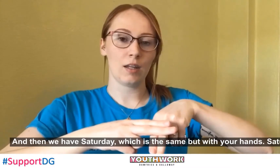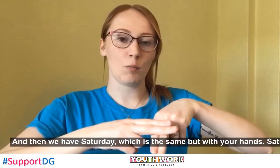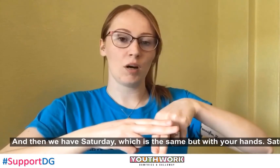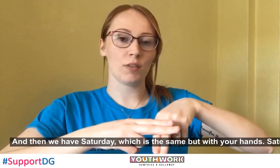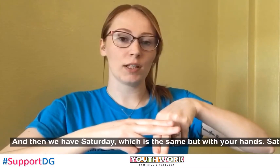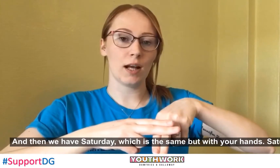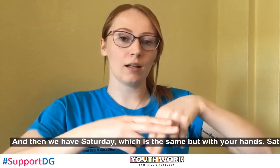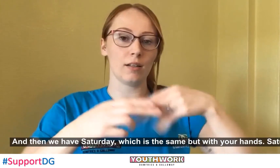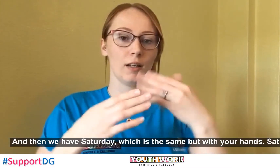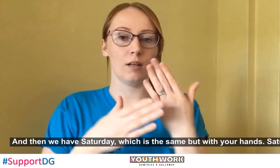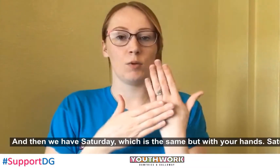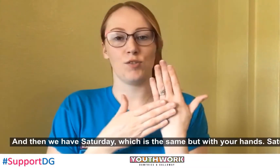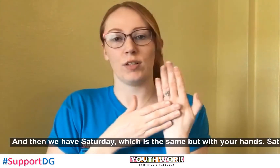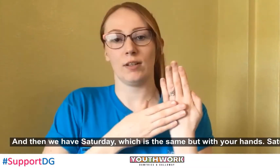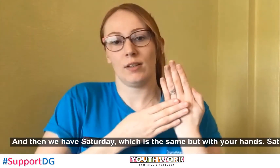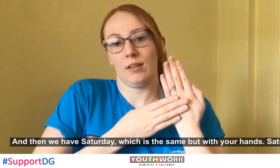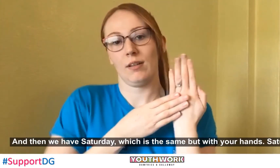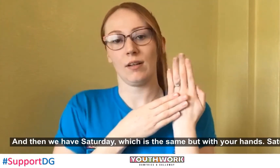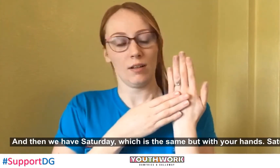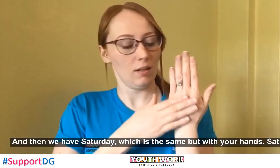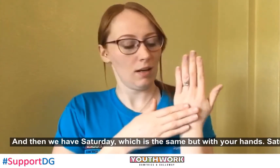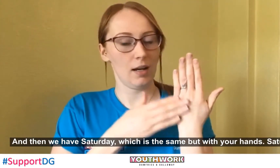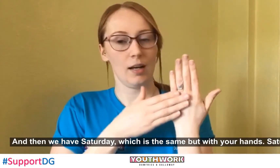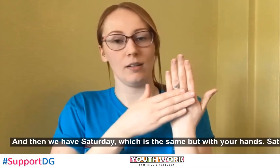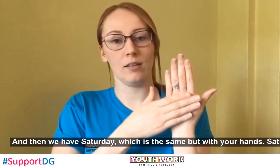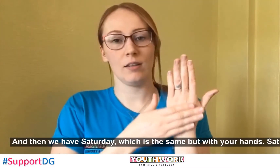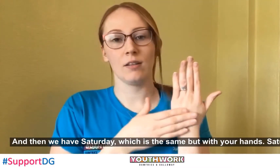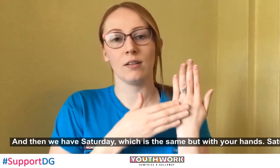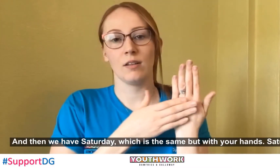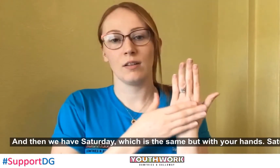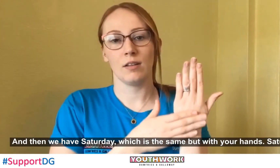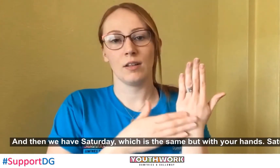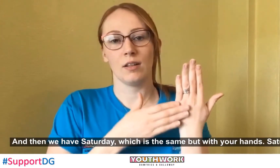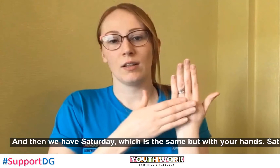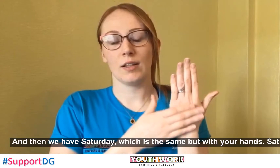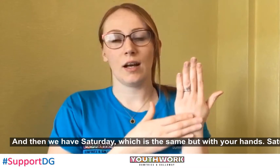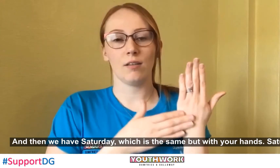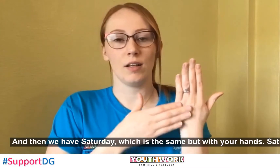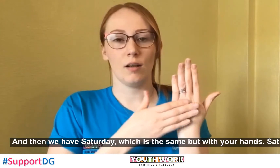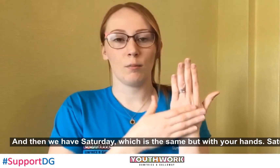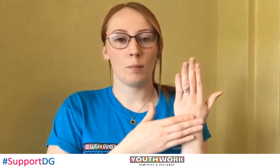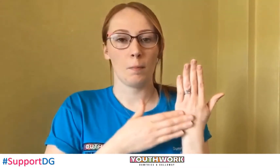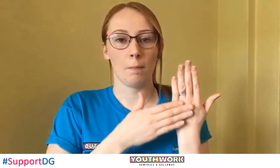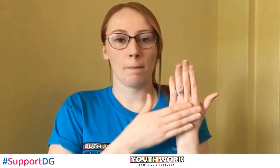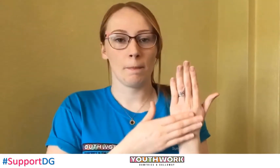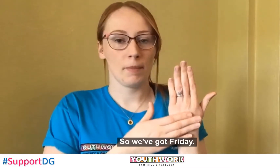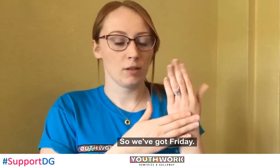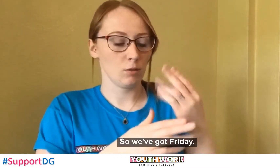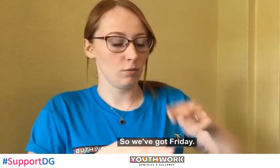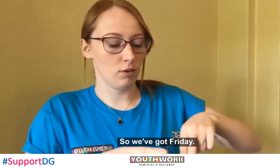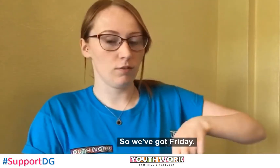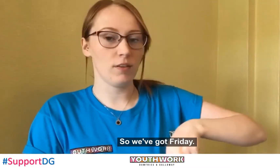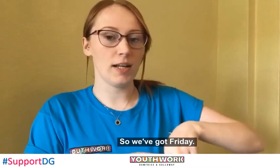have Saturday, which is hand, Saturday. So we've got Friday